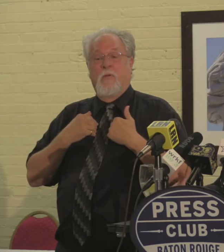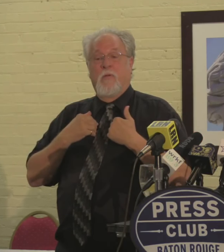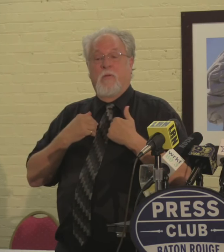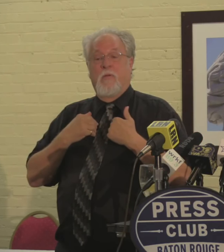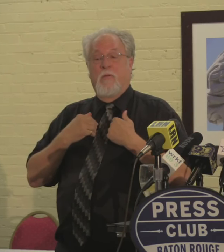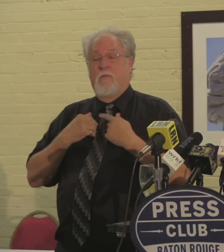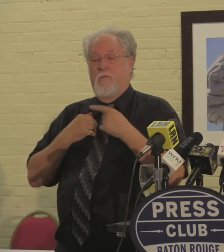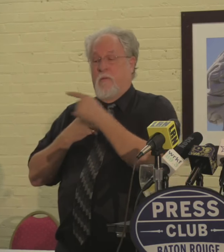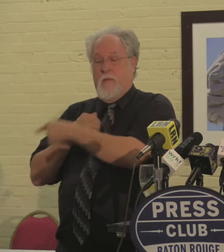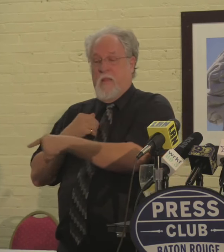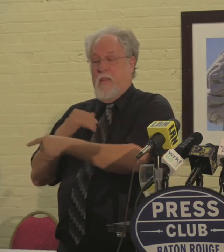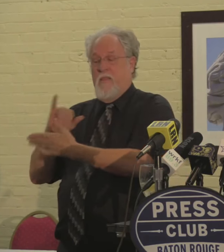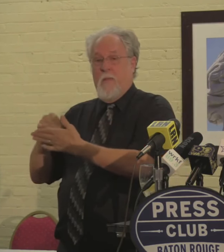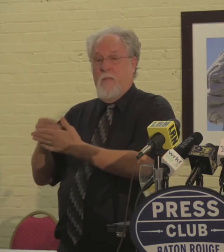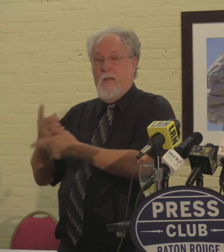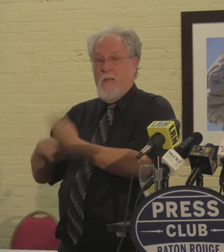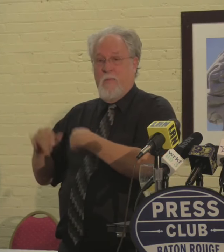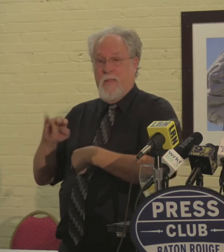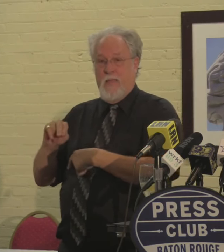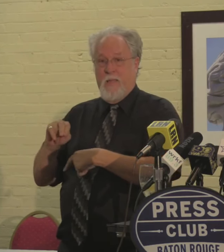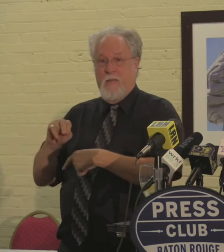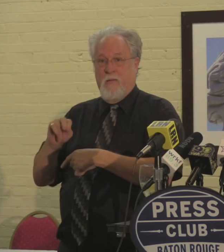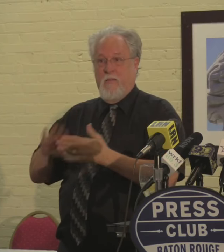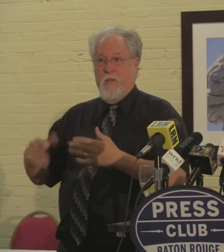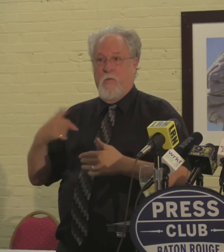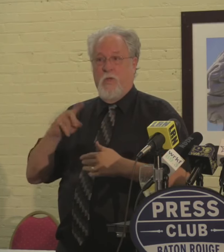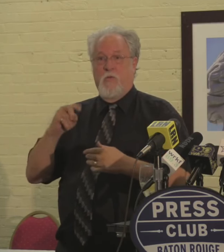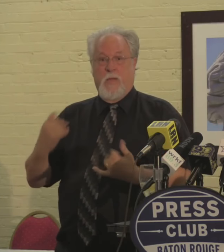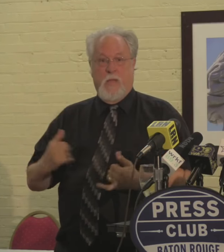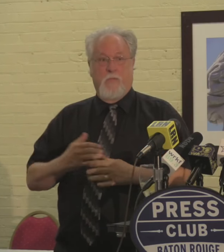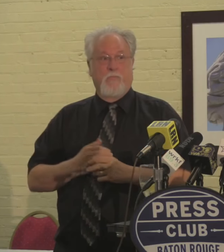next fiscal year than we do in the current fiscal year.